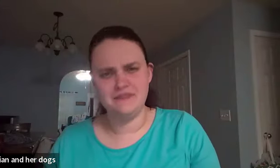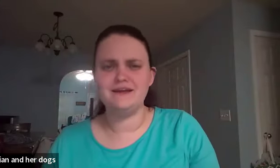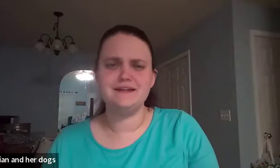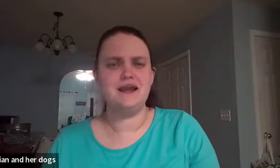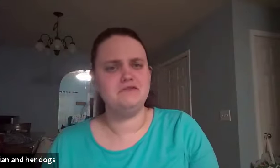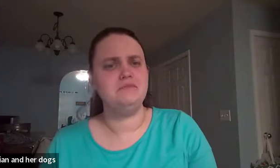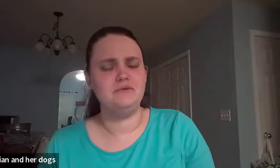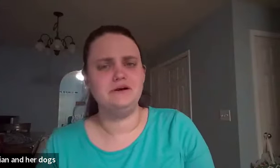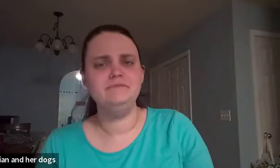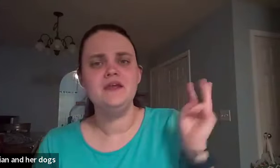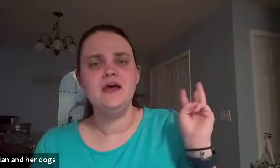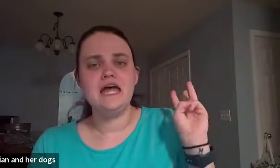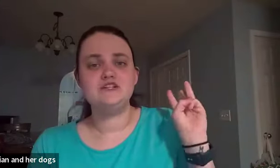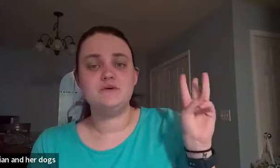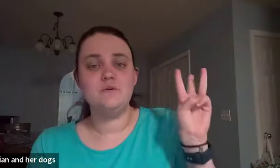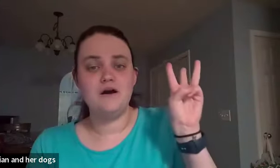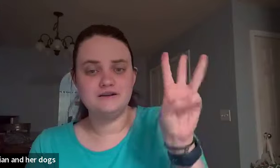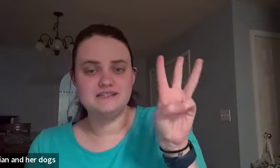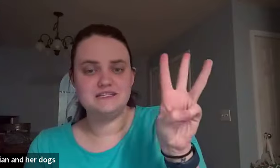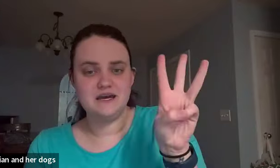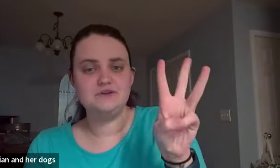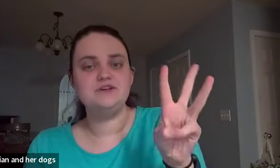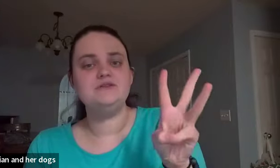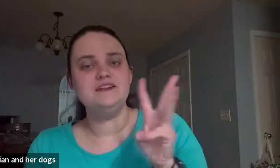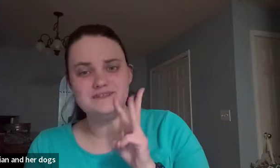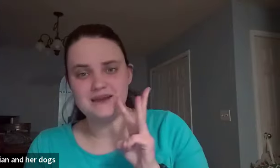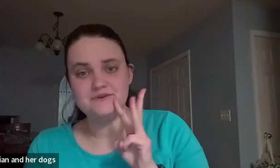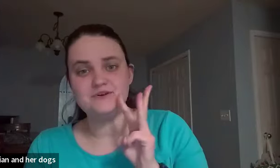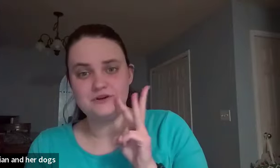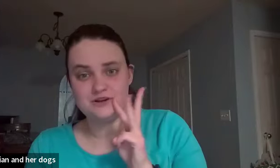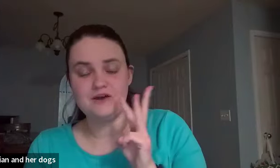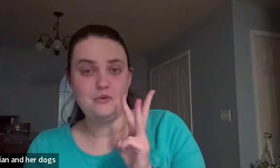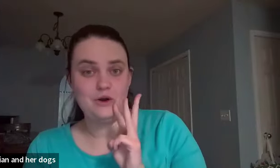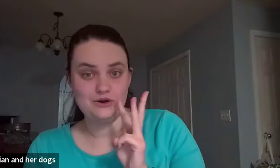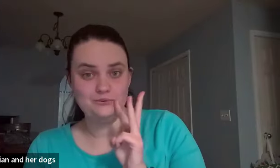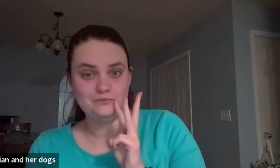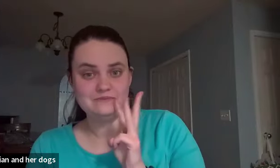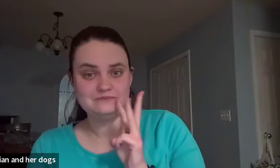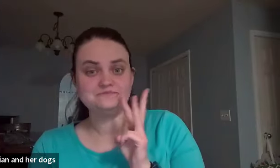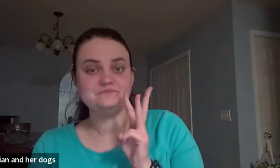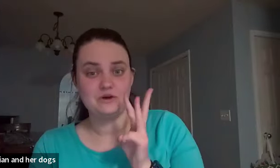think that is a kind of a big one. And so for water, it's the W and you tap in the corner of your mouth. Water.